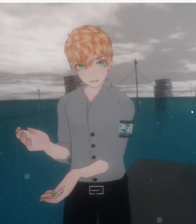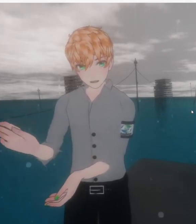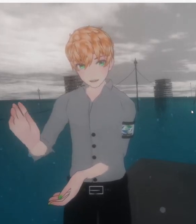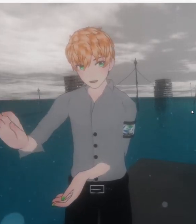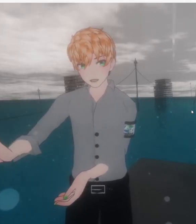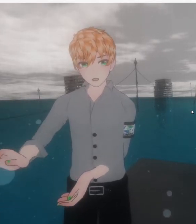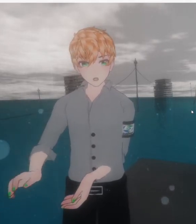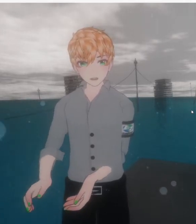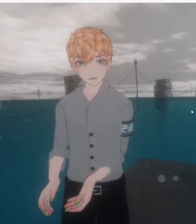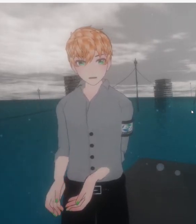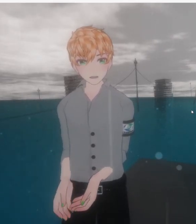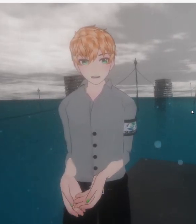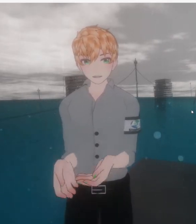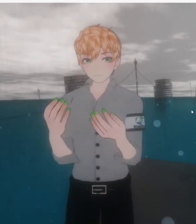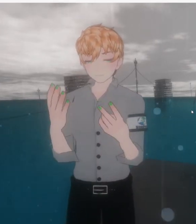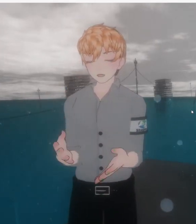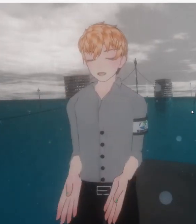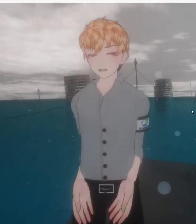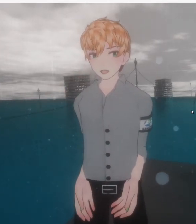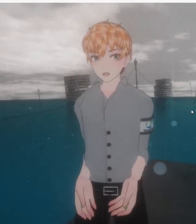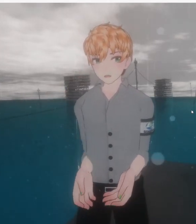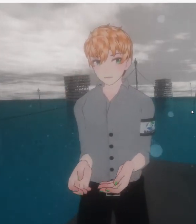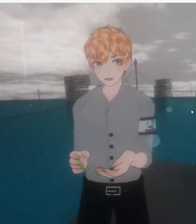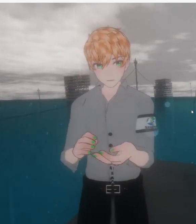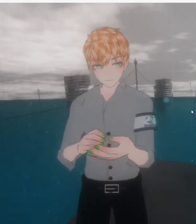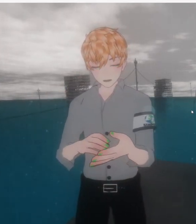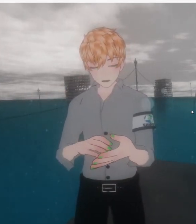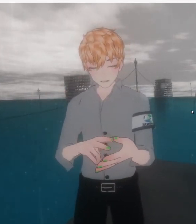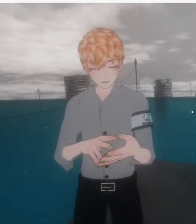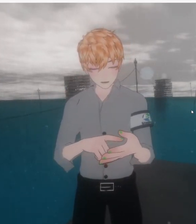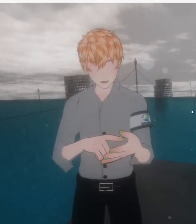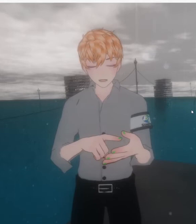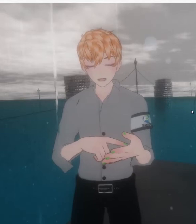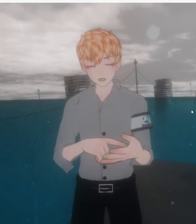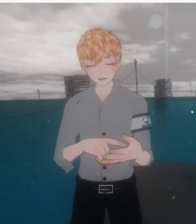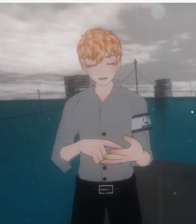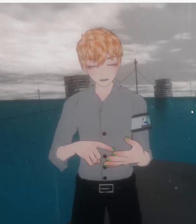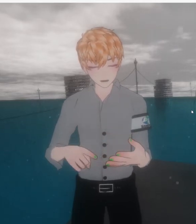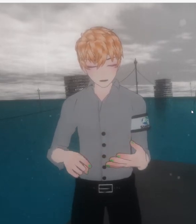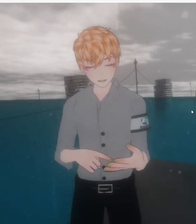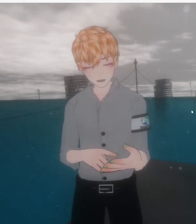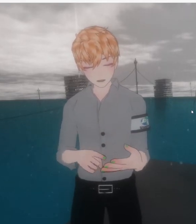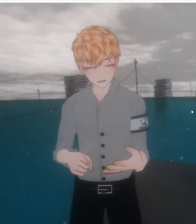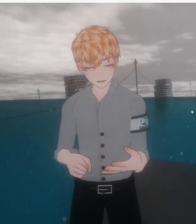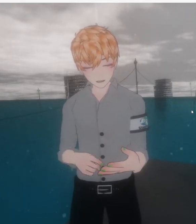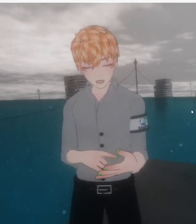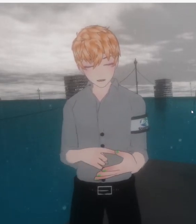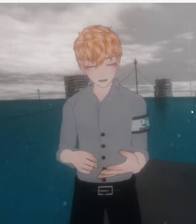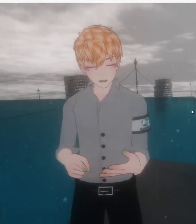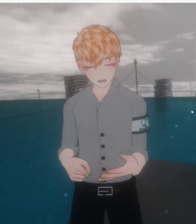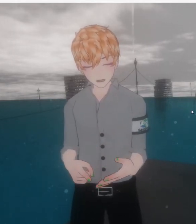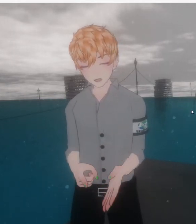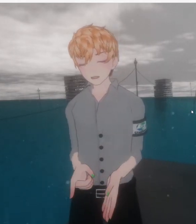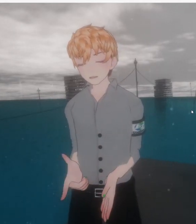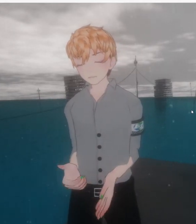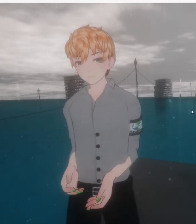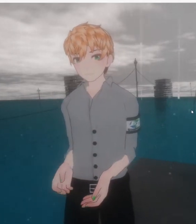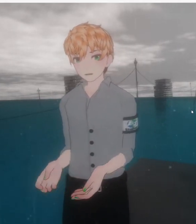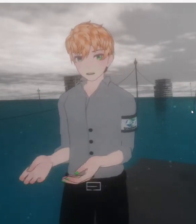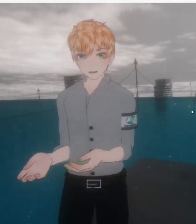keep you away from things like if there's like all these artificial sugars and stuff and drinks and all this, and then you